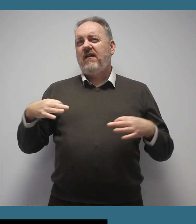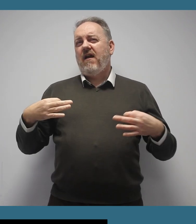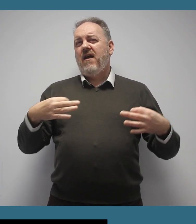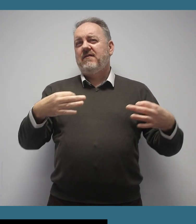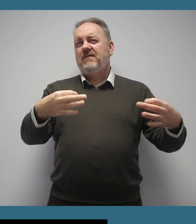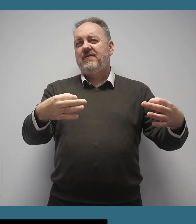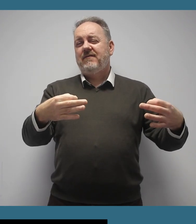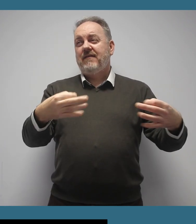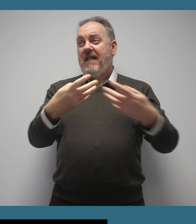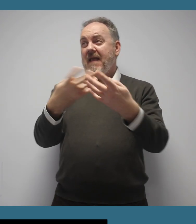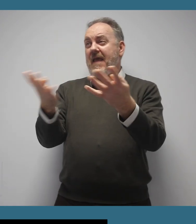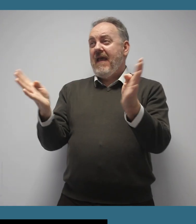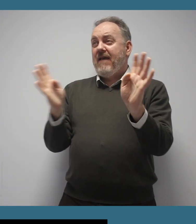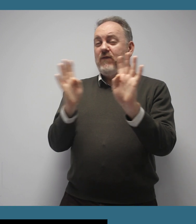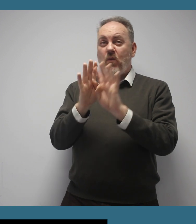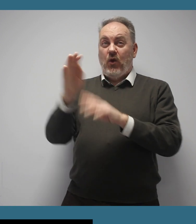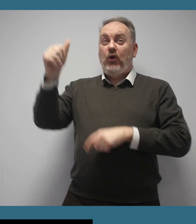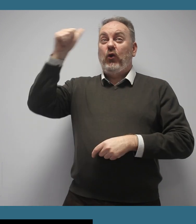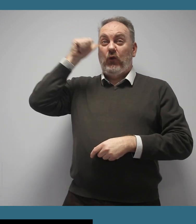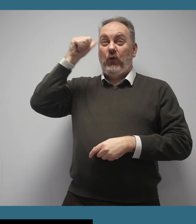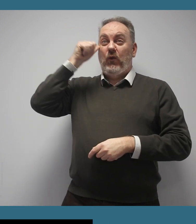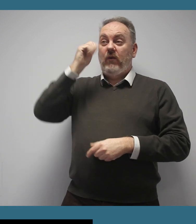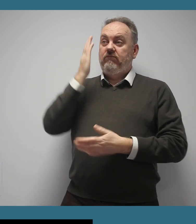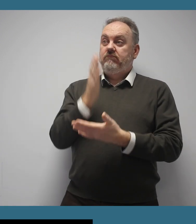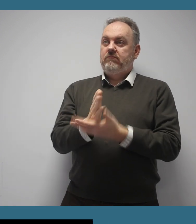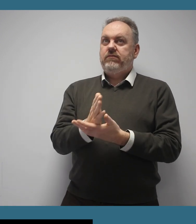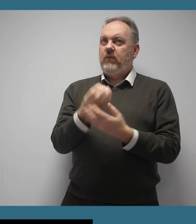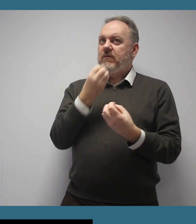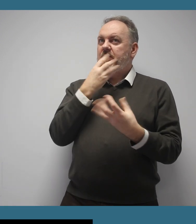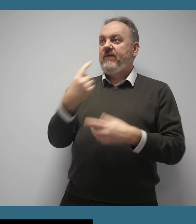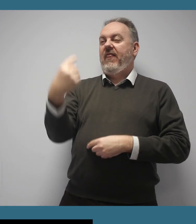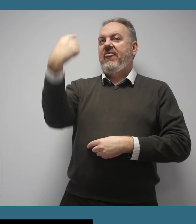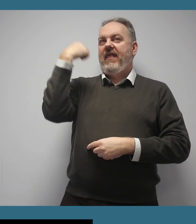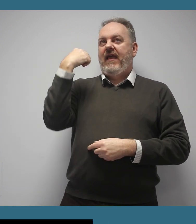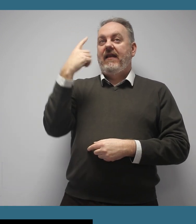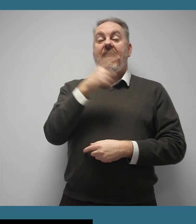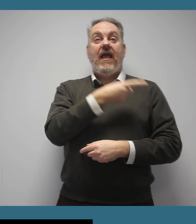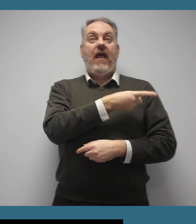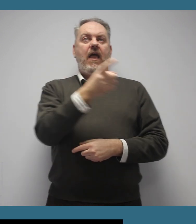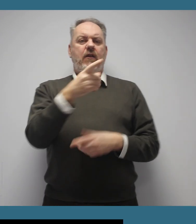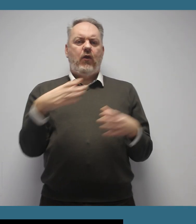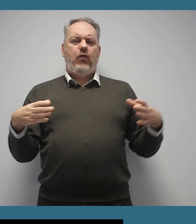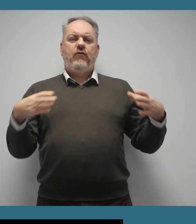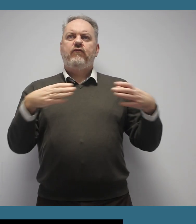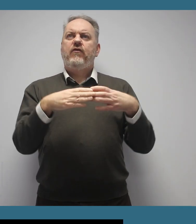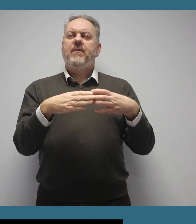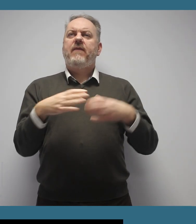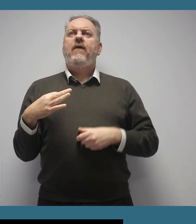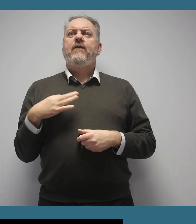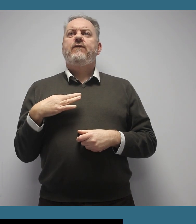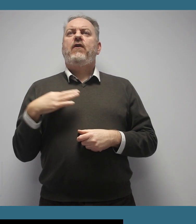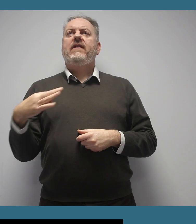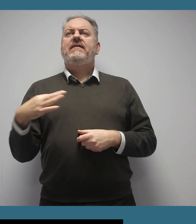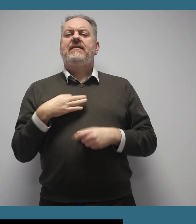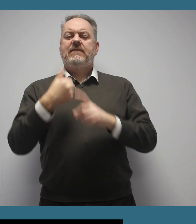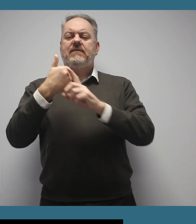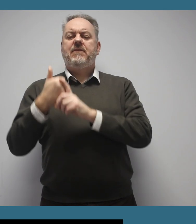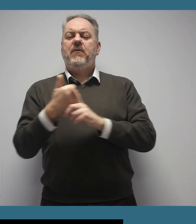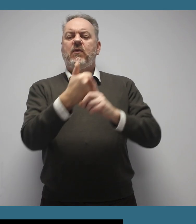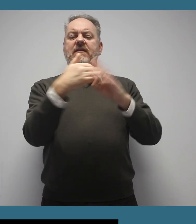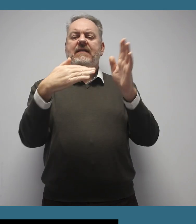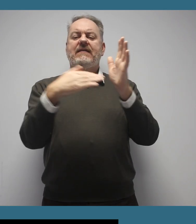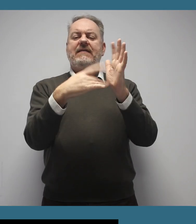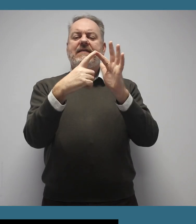our very, very dedicated group of volunteers from the Friends of Zetland Park, and also the Rose